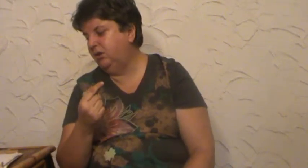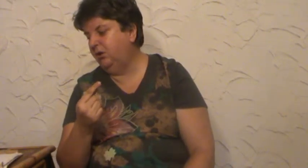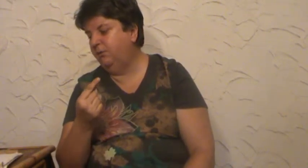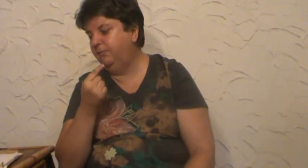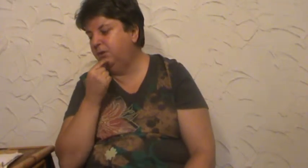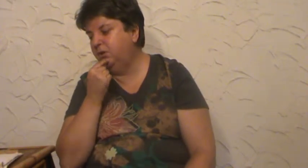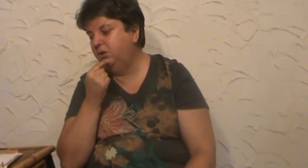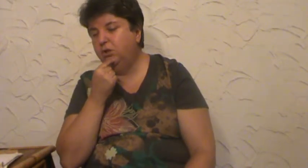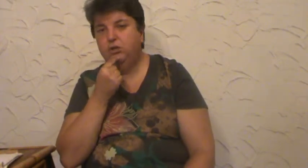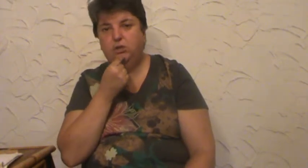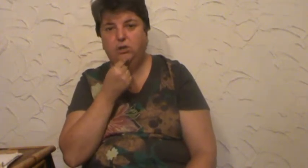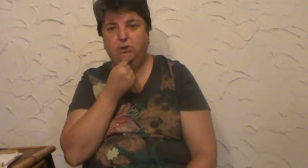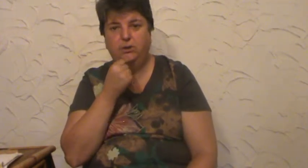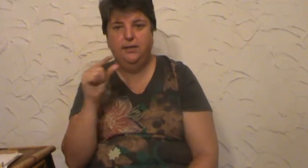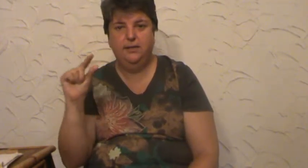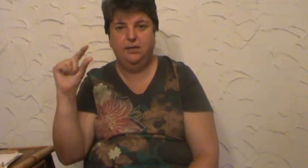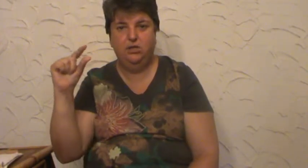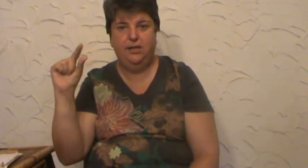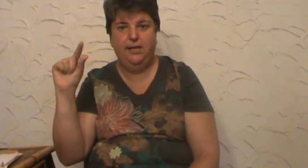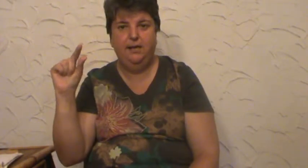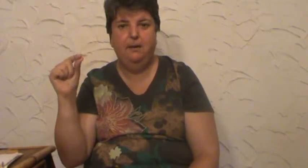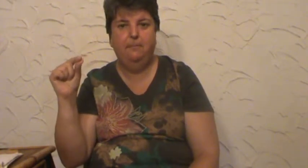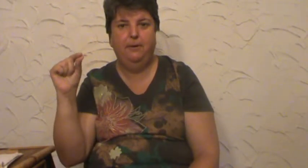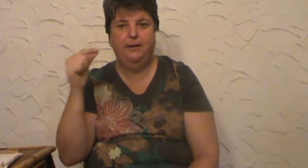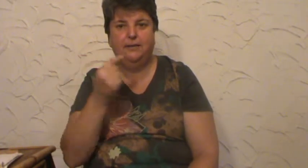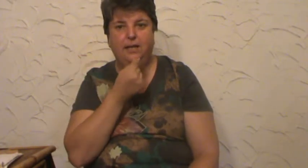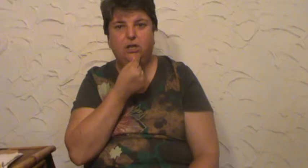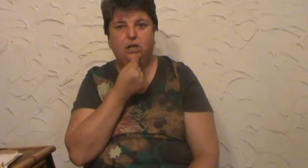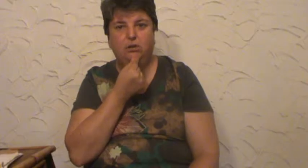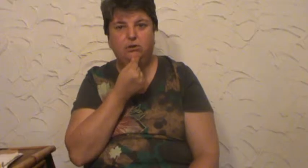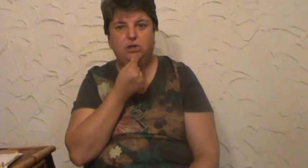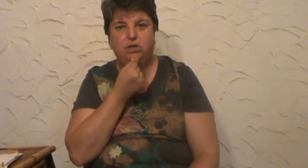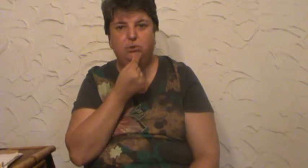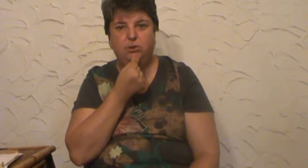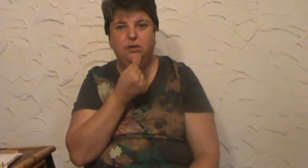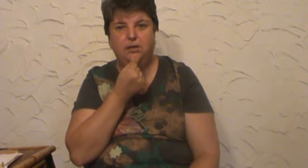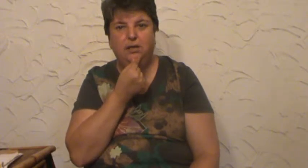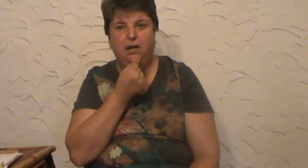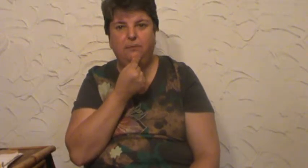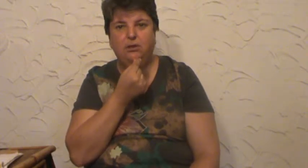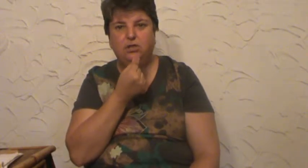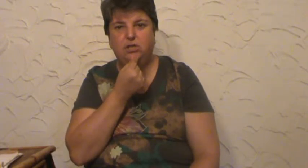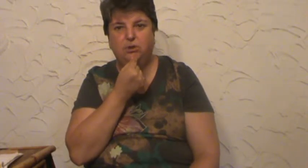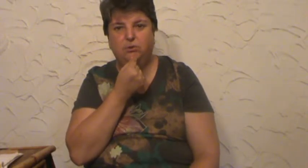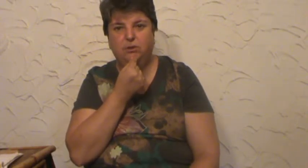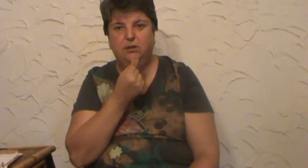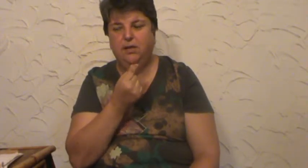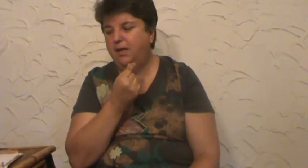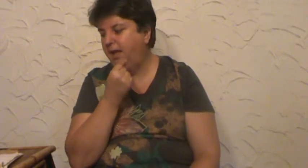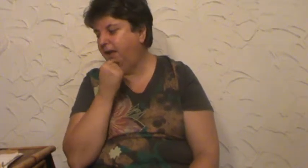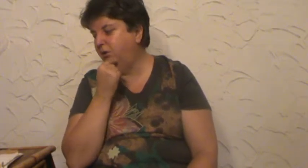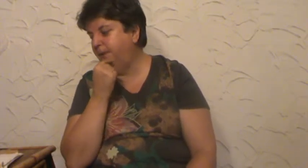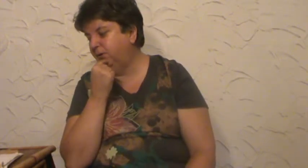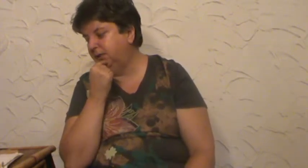So, soon is a G, but it's kind of close. Soon. It'll be there soon. And you bounce